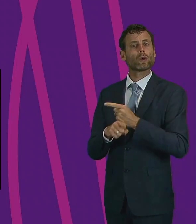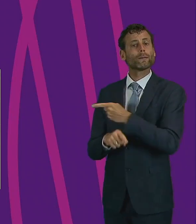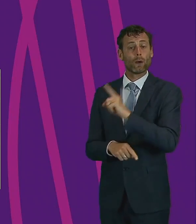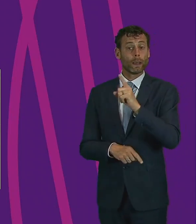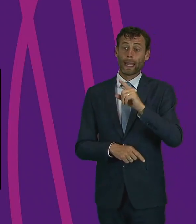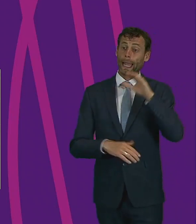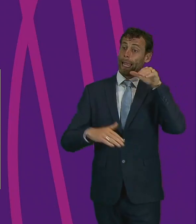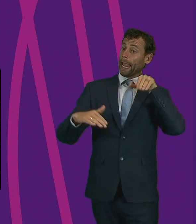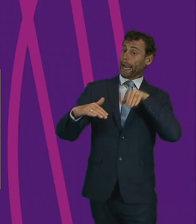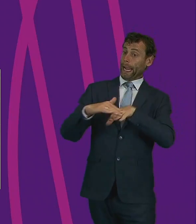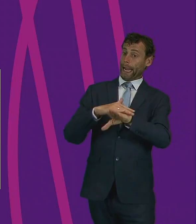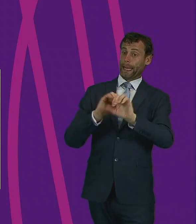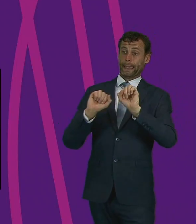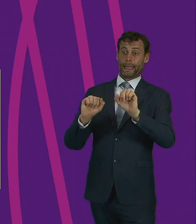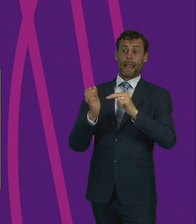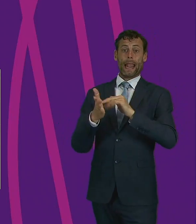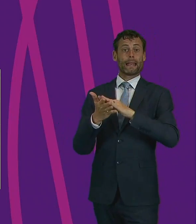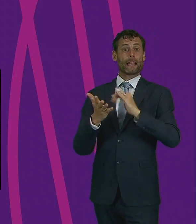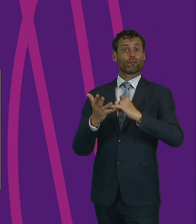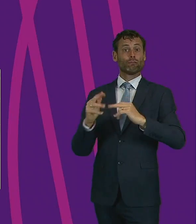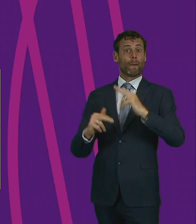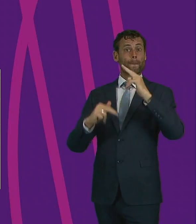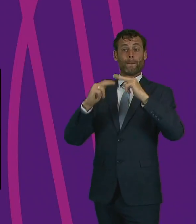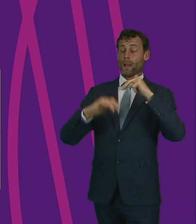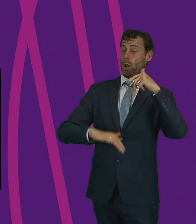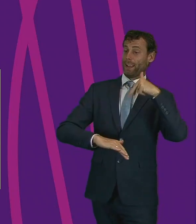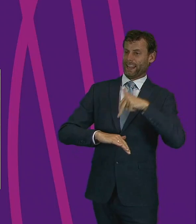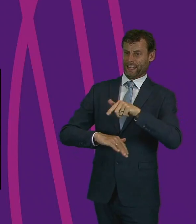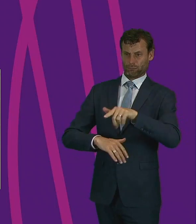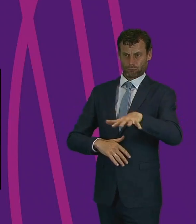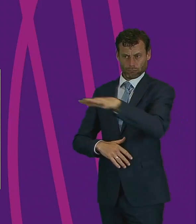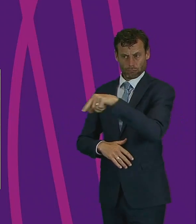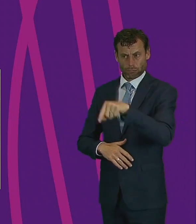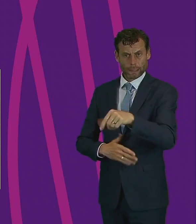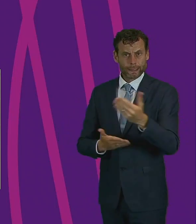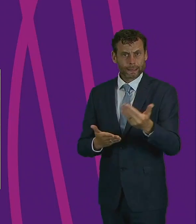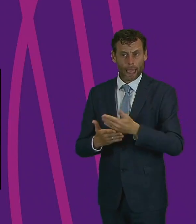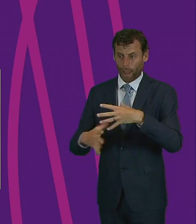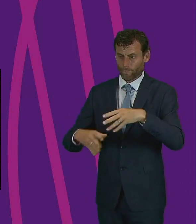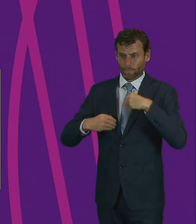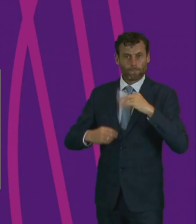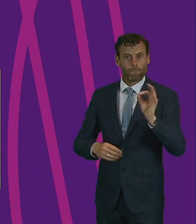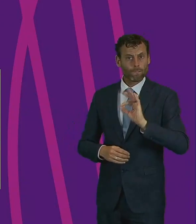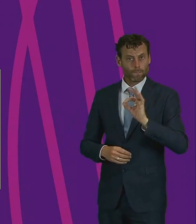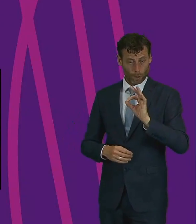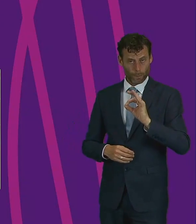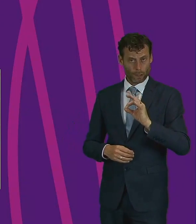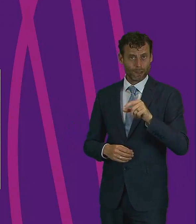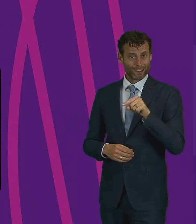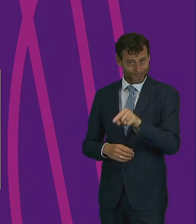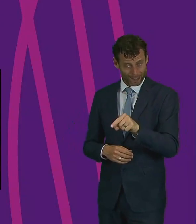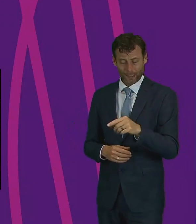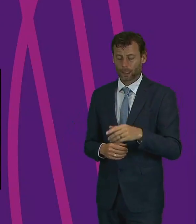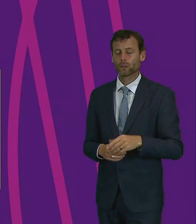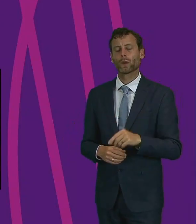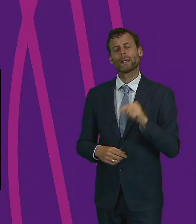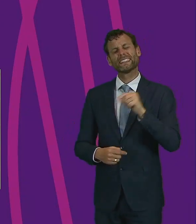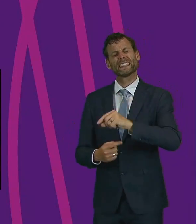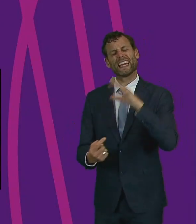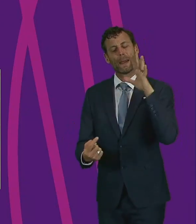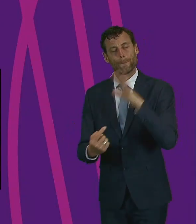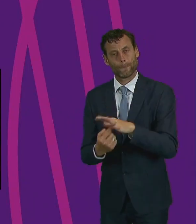consideration that we will give to the additional use of testing in healthcare settings. All of that is critical